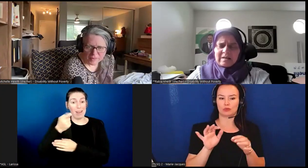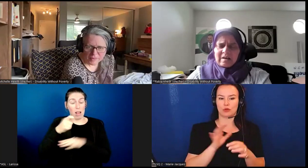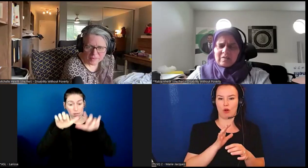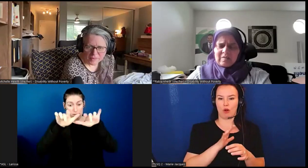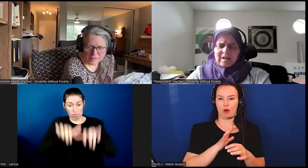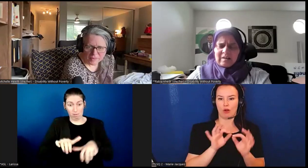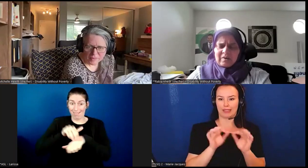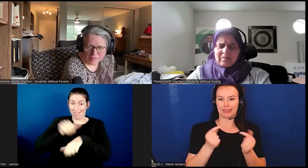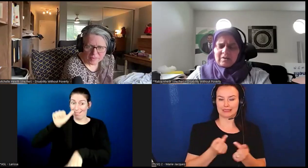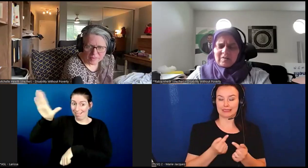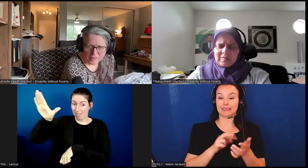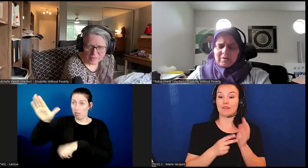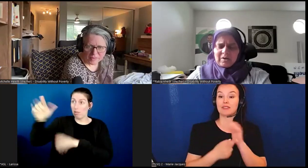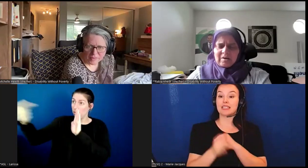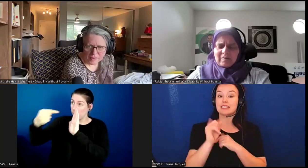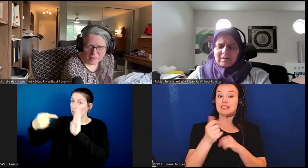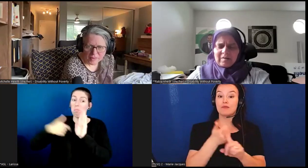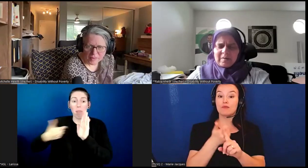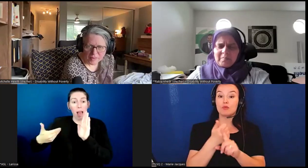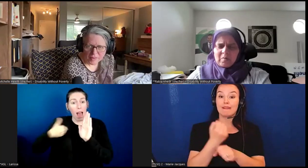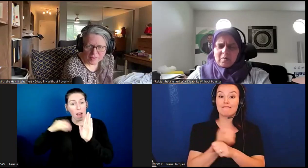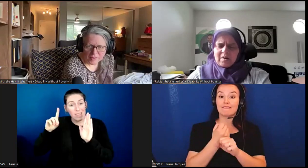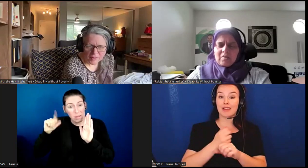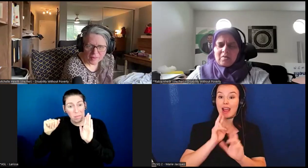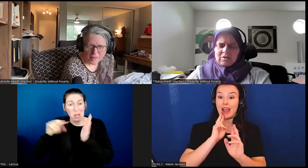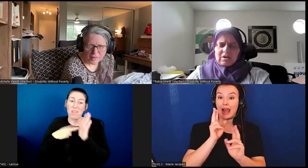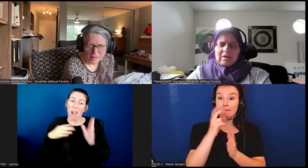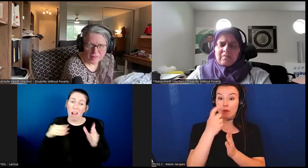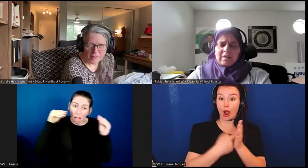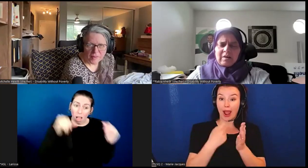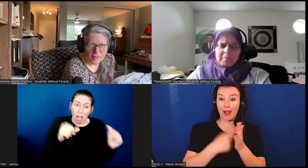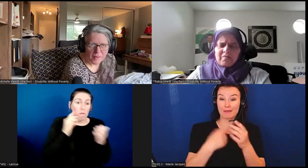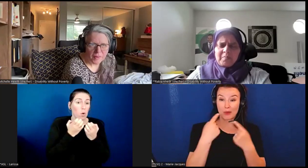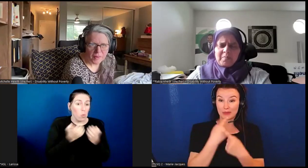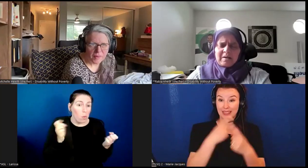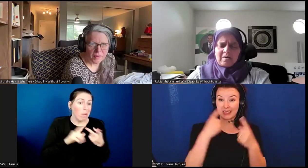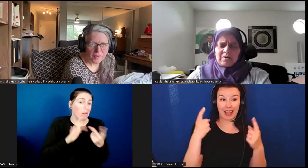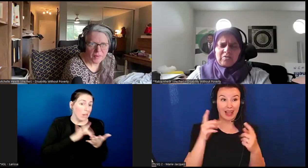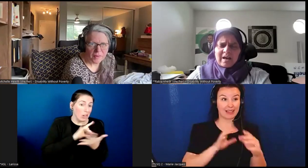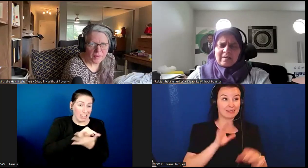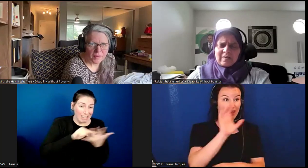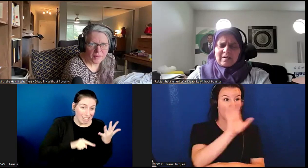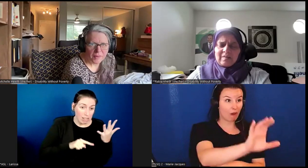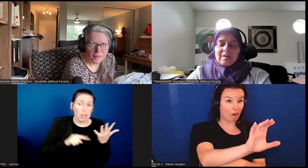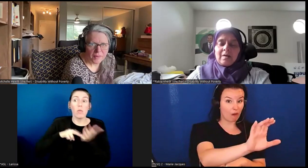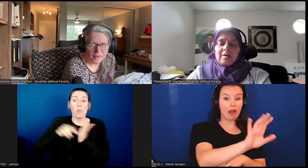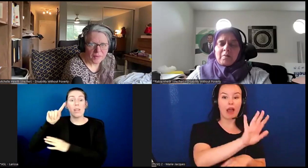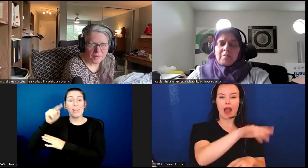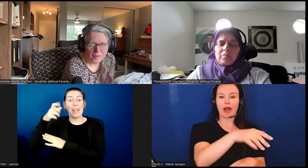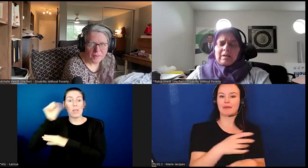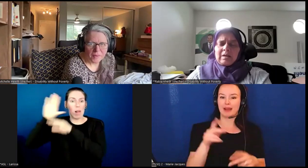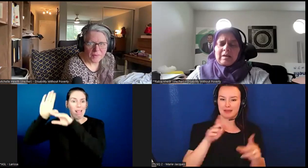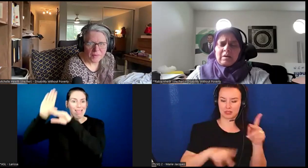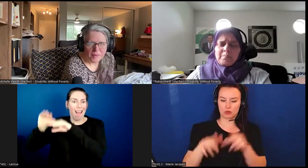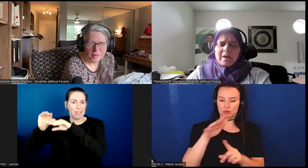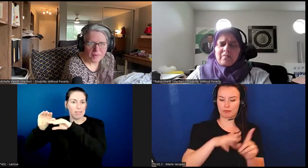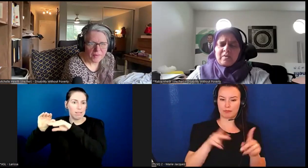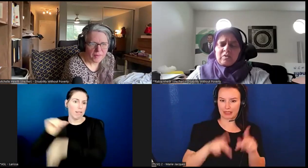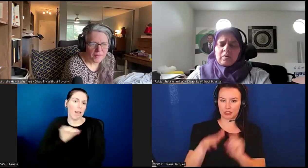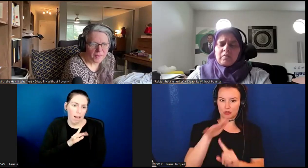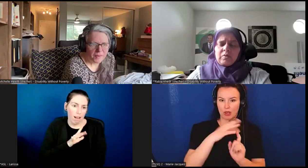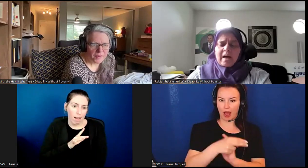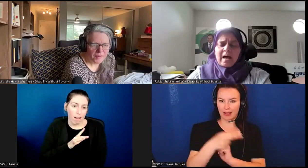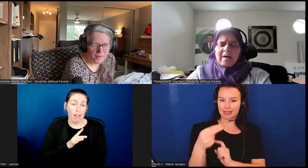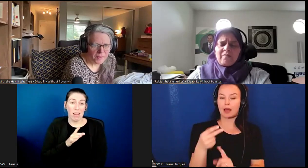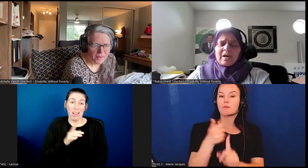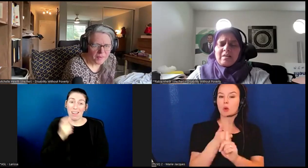of recognizes that living with a disability costs a little bit more. So they're going to give you a little bit of a break on your taxes. But really, it only benefits